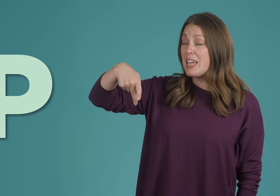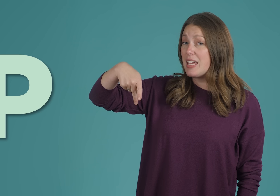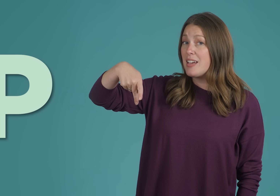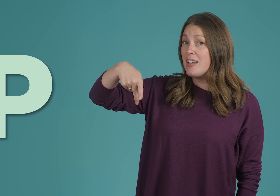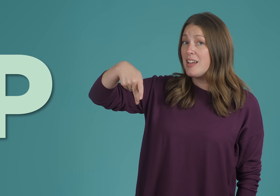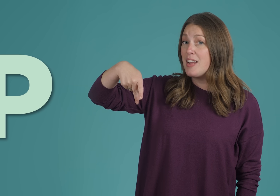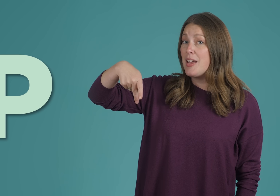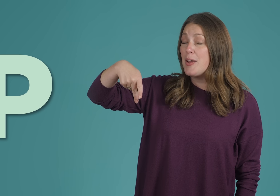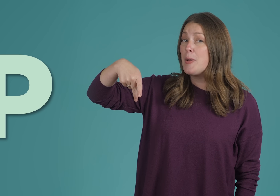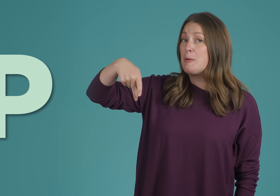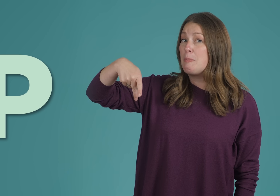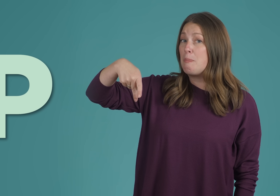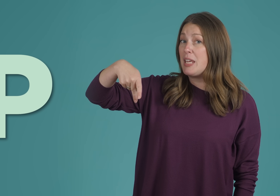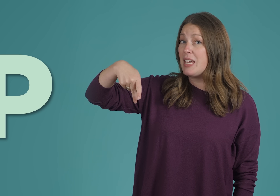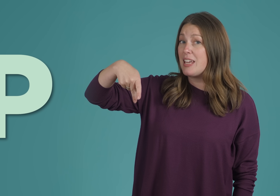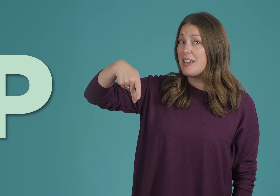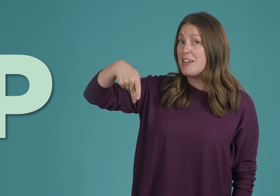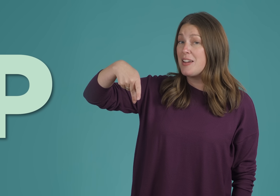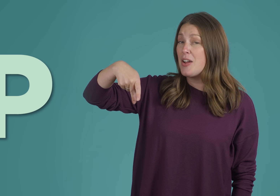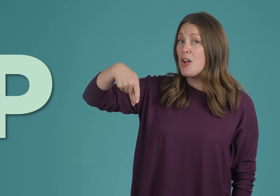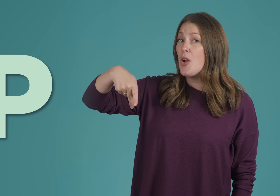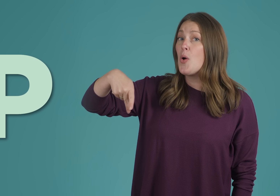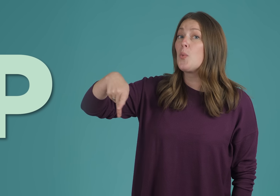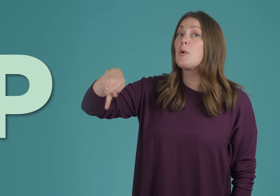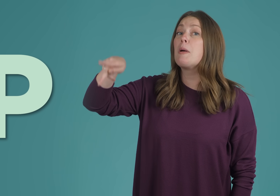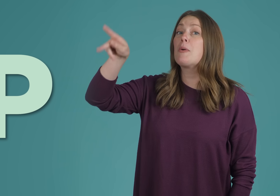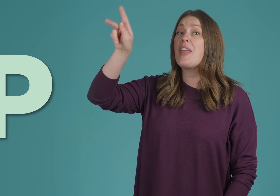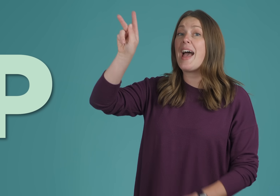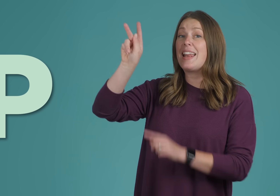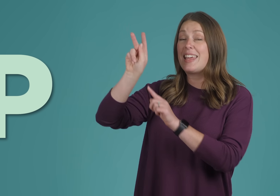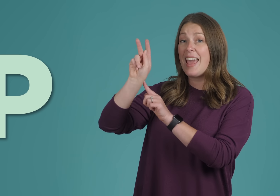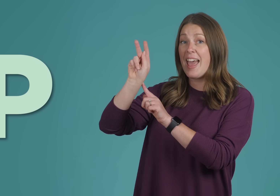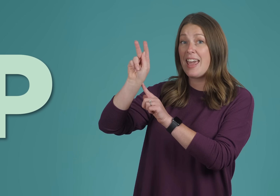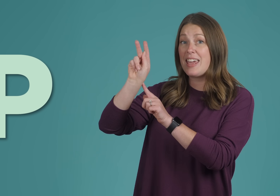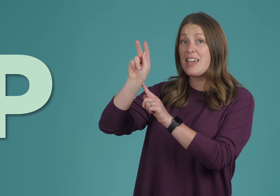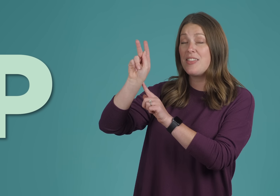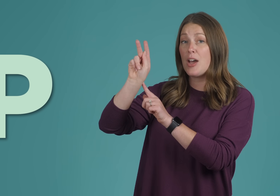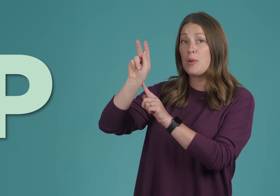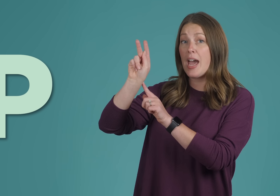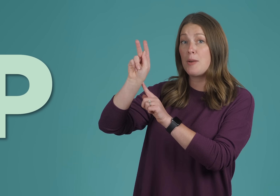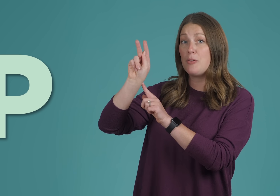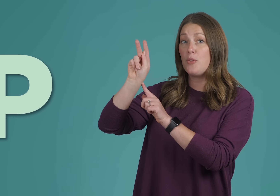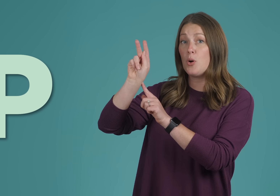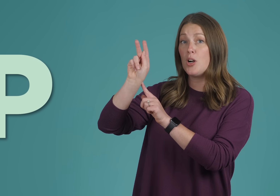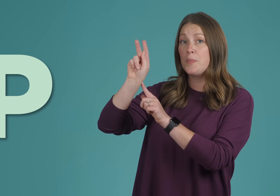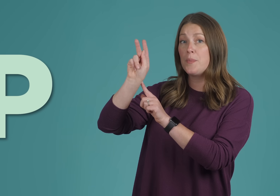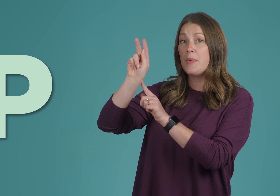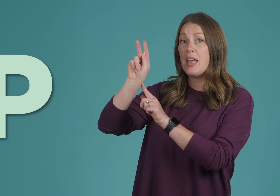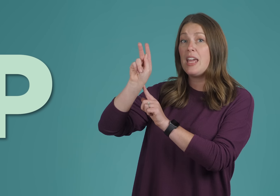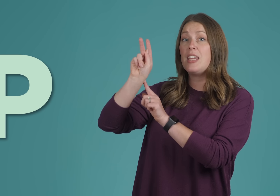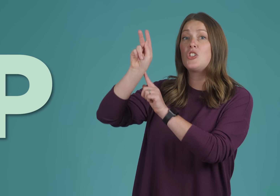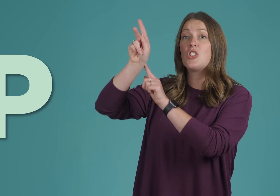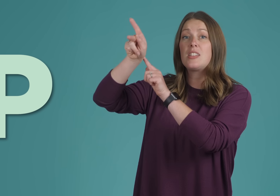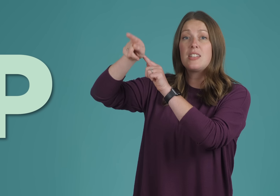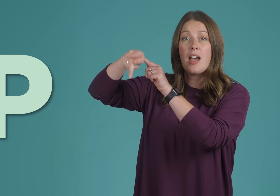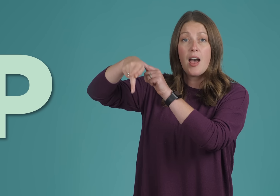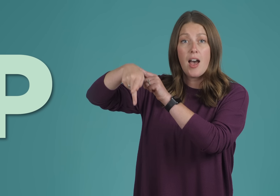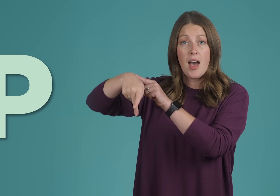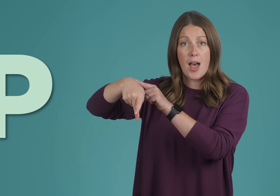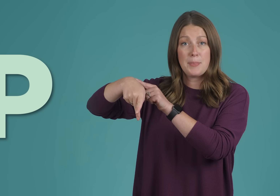P. P. Remember that K that we had before? It's just